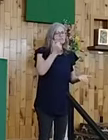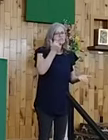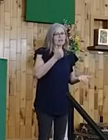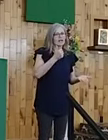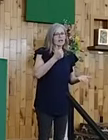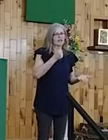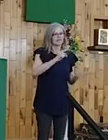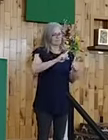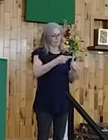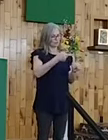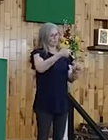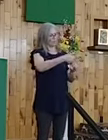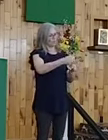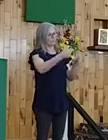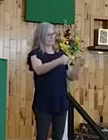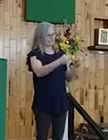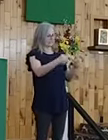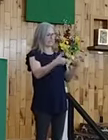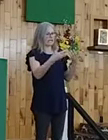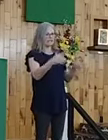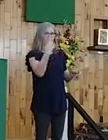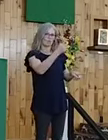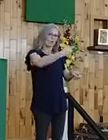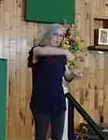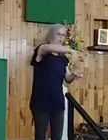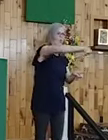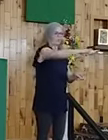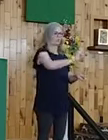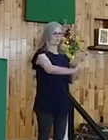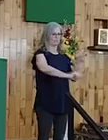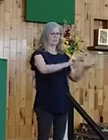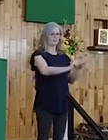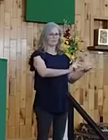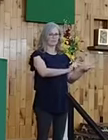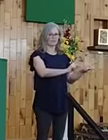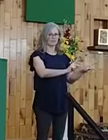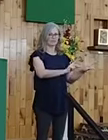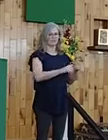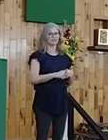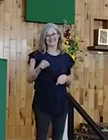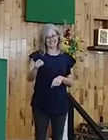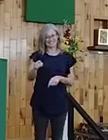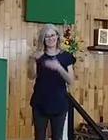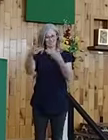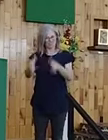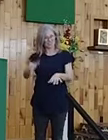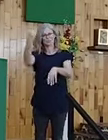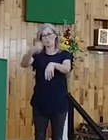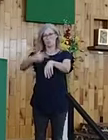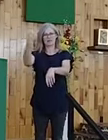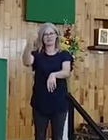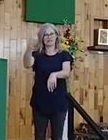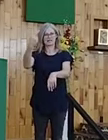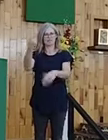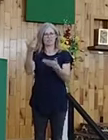for his own sins and then for those of the people. He did that once for all when he offered